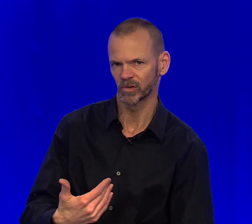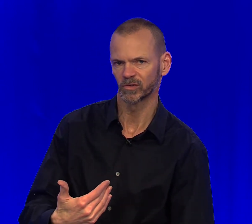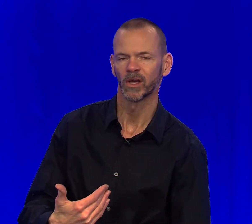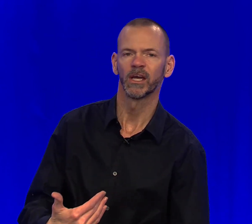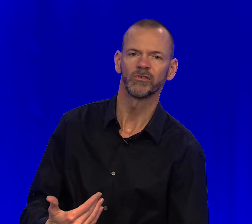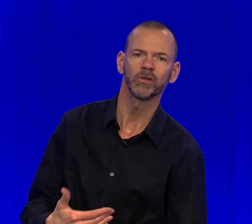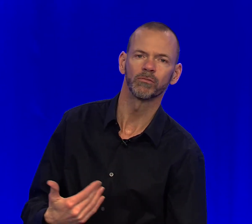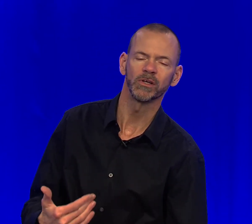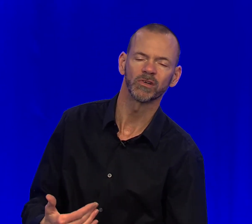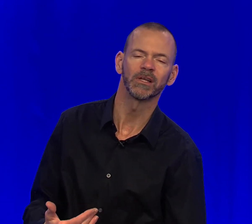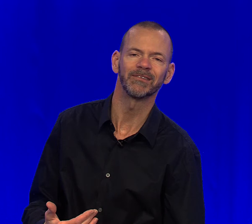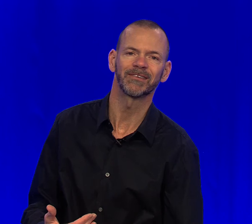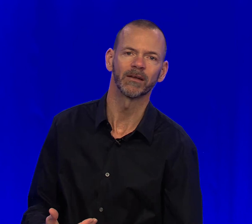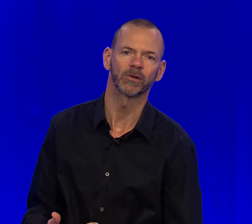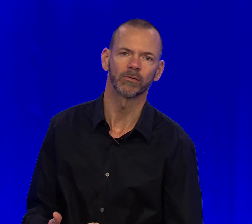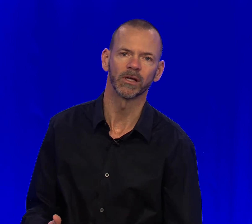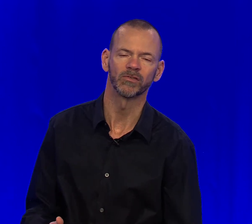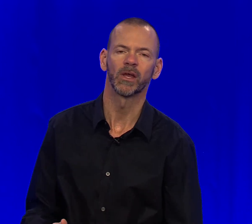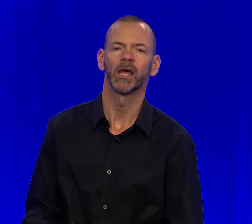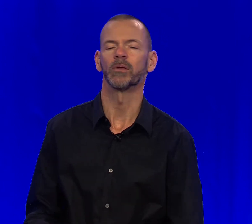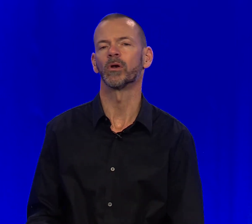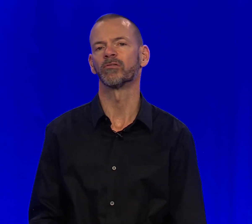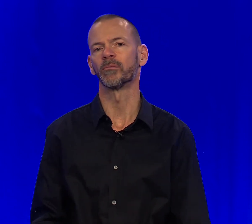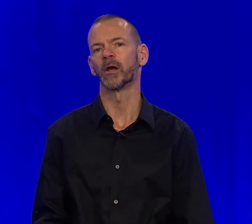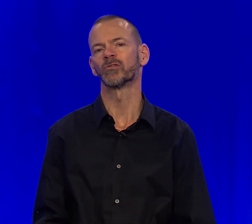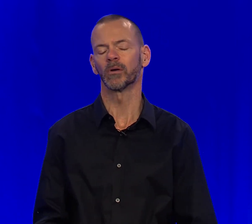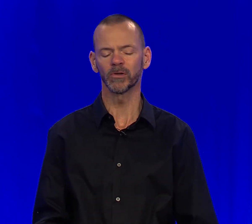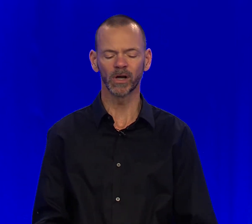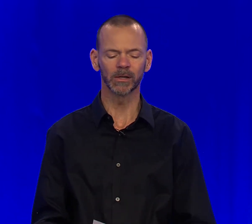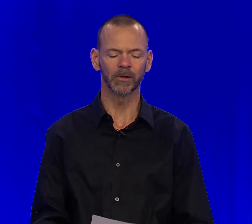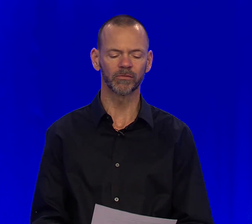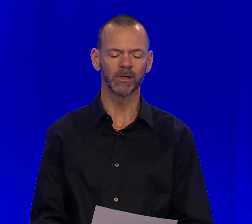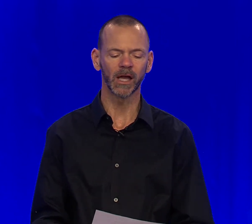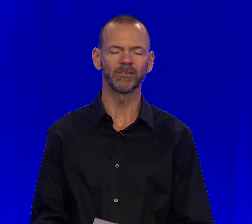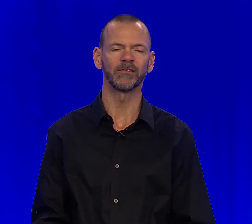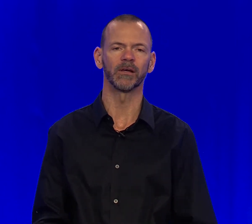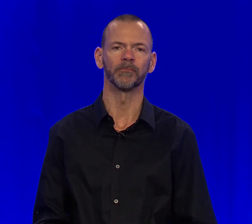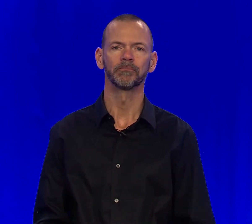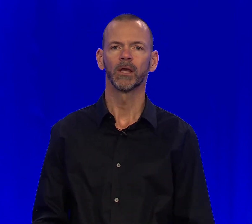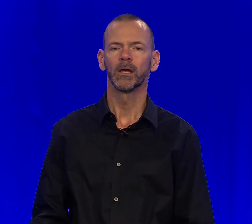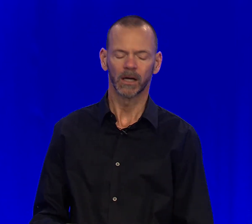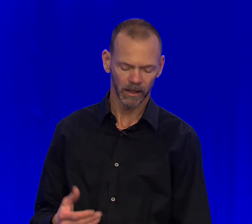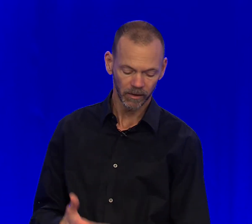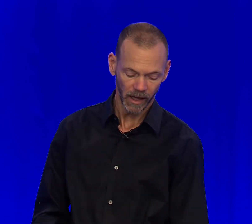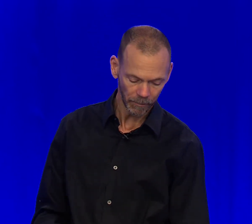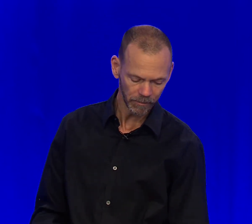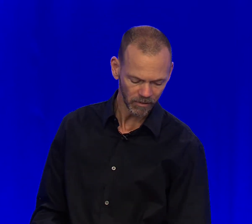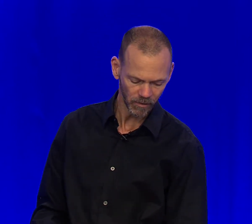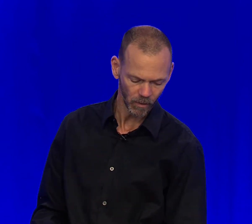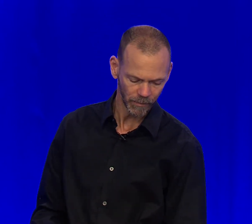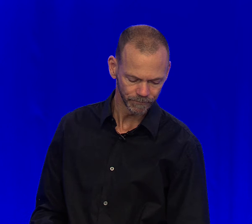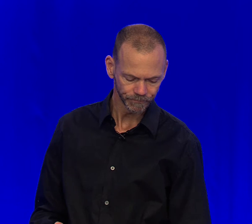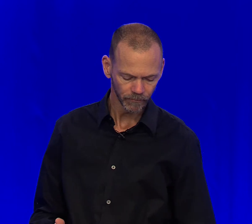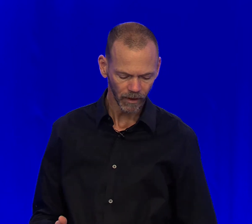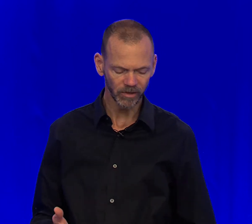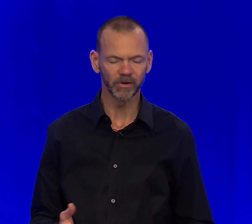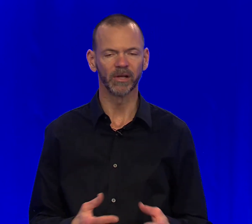scoliosis until you reach at least 10 degrees, and then go from there. So I'm going to talk about 3 cases here. They happen to be 3 women, different